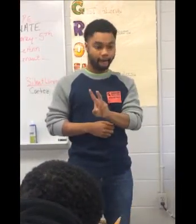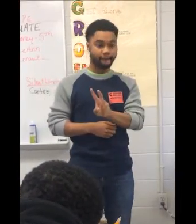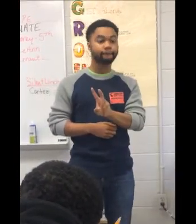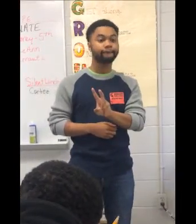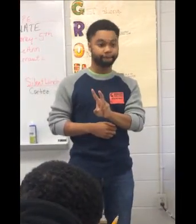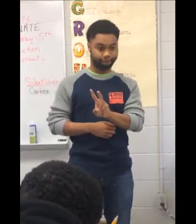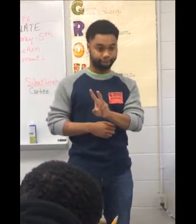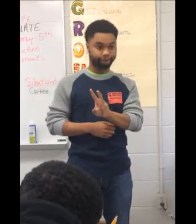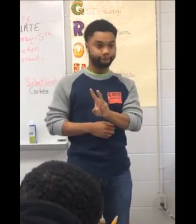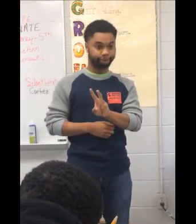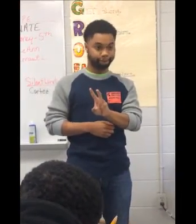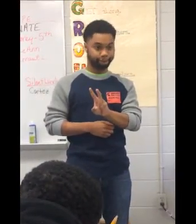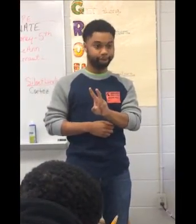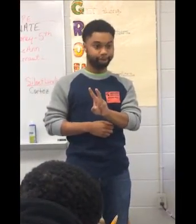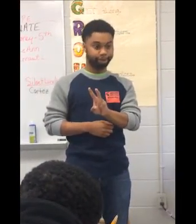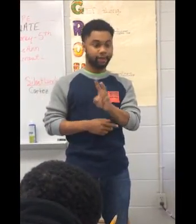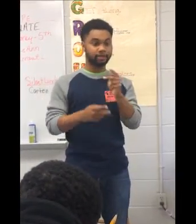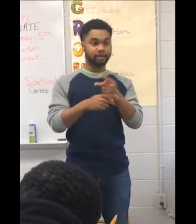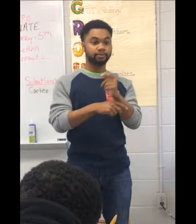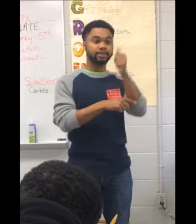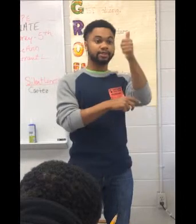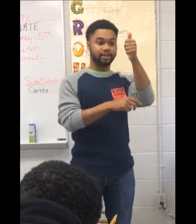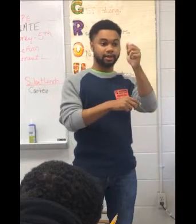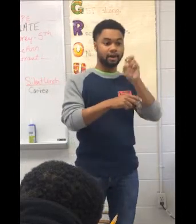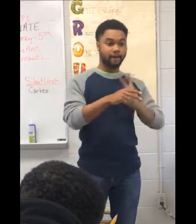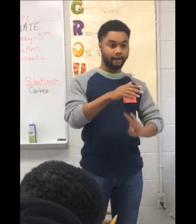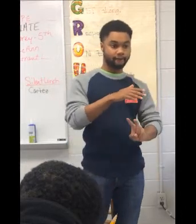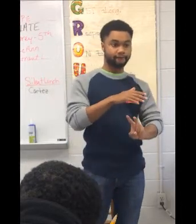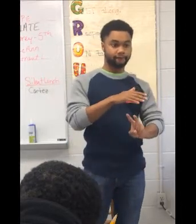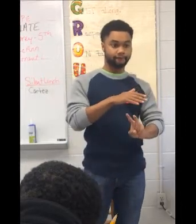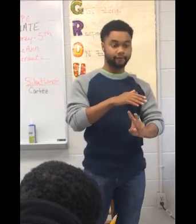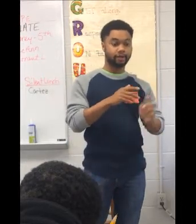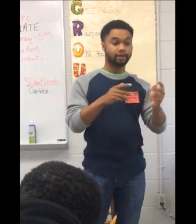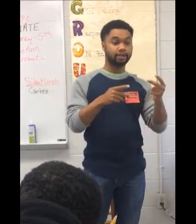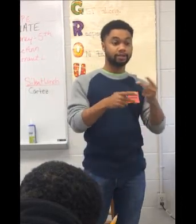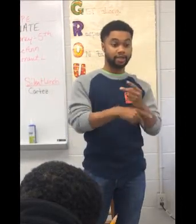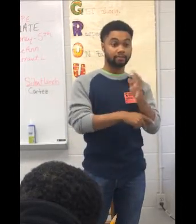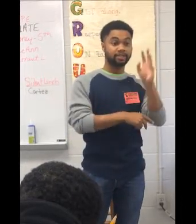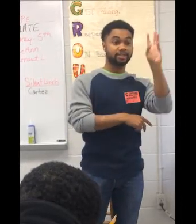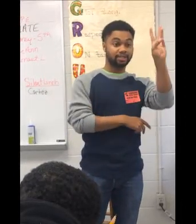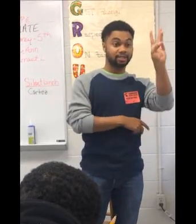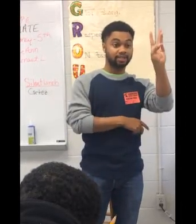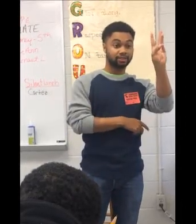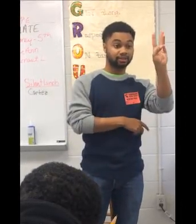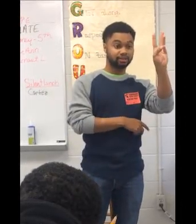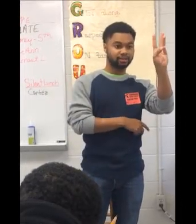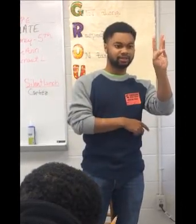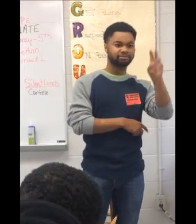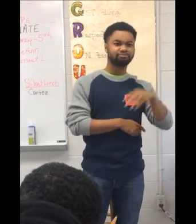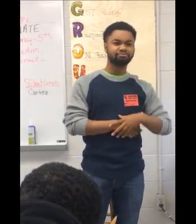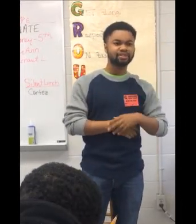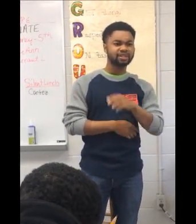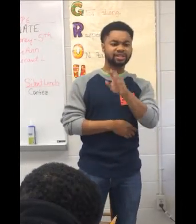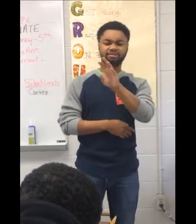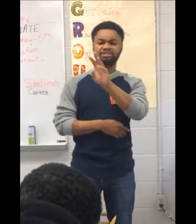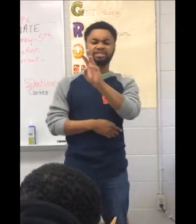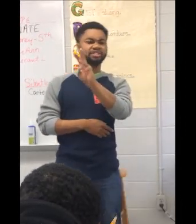Excuse me. Times 10 and a half times 6. What's 16 and a half?